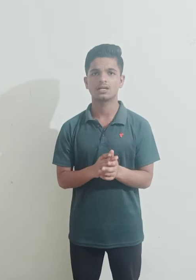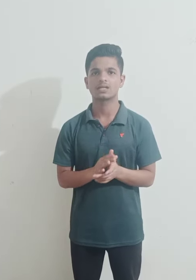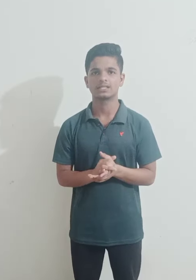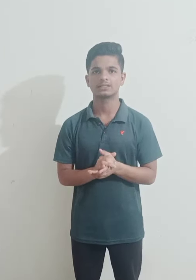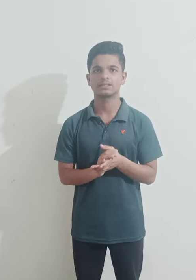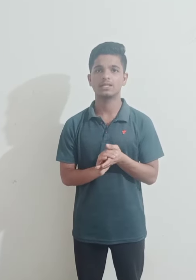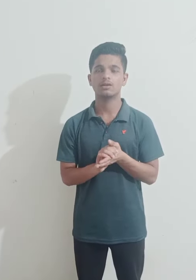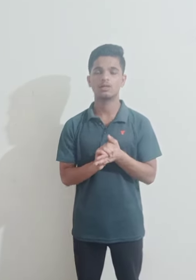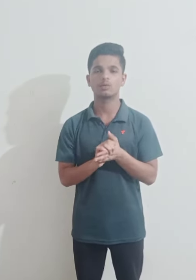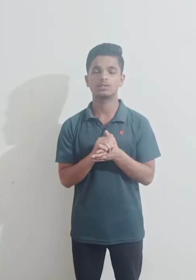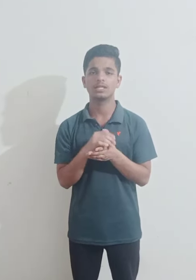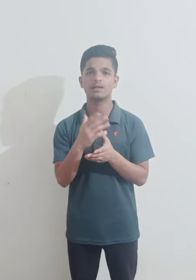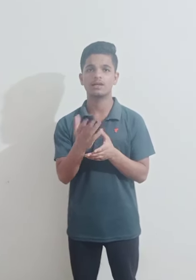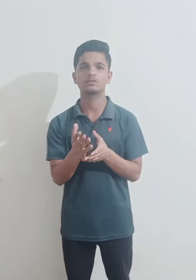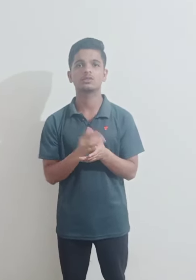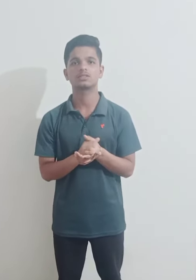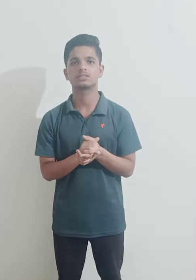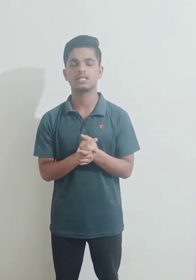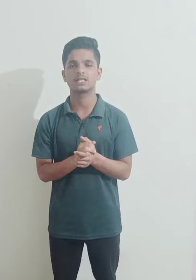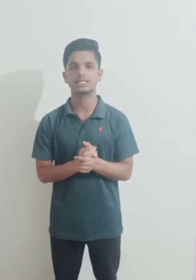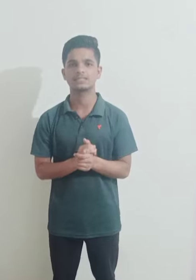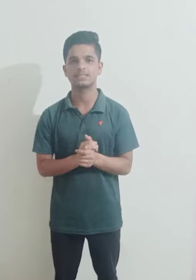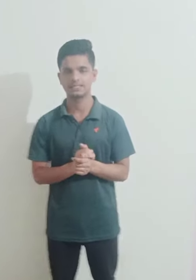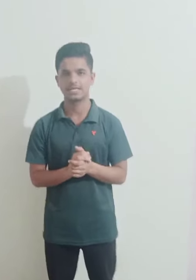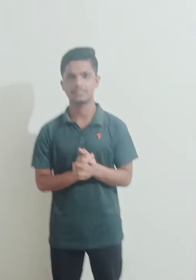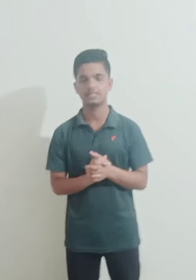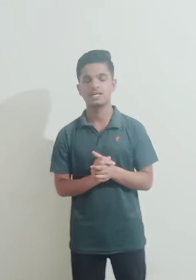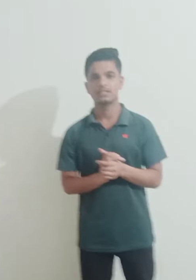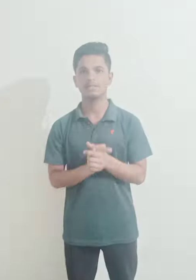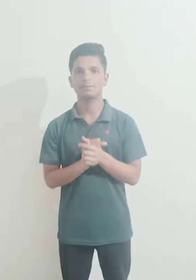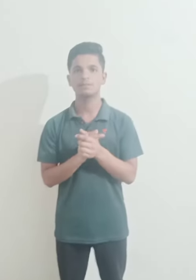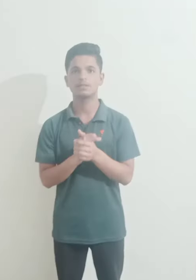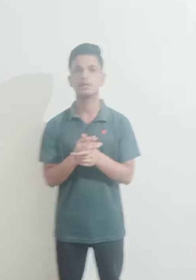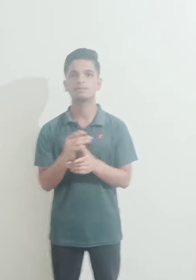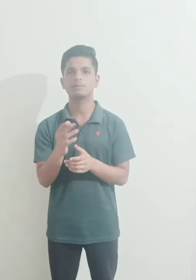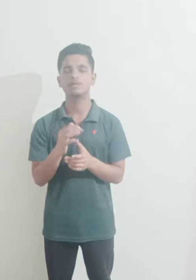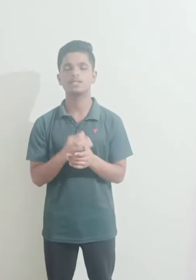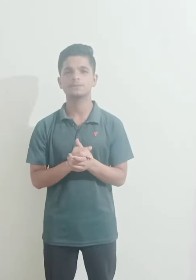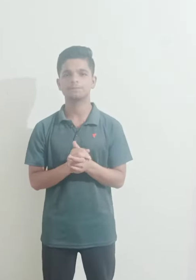then also class is initialized. Then fifth one is